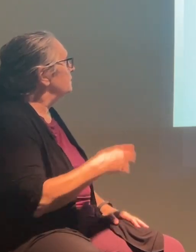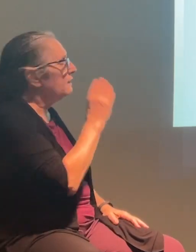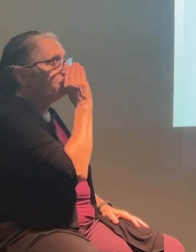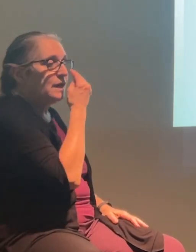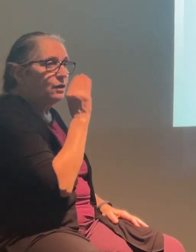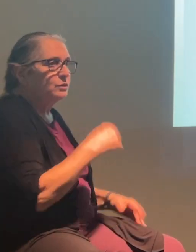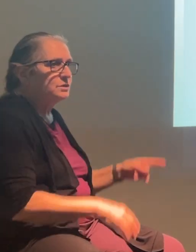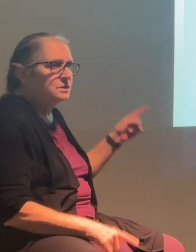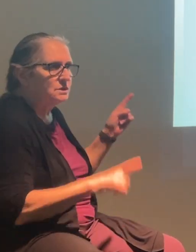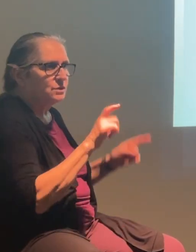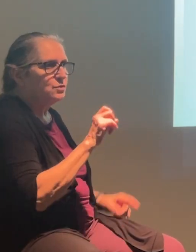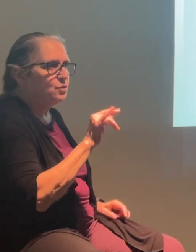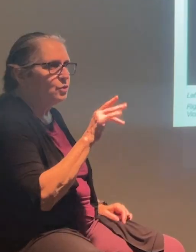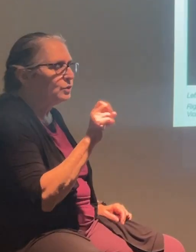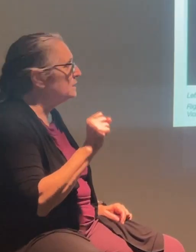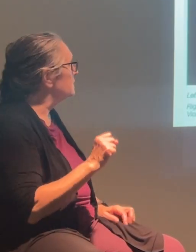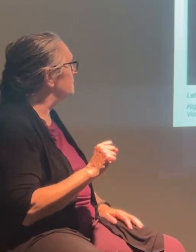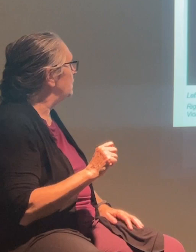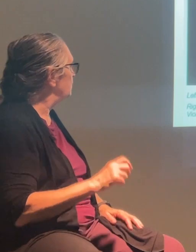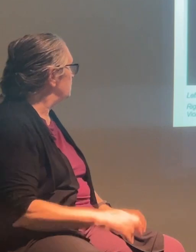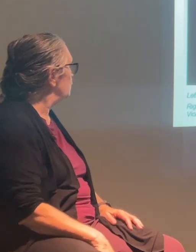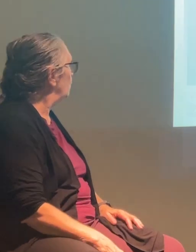Flowers, again, we're going back.